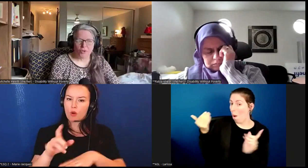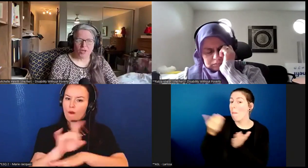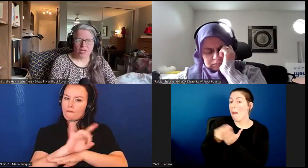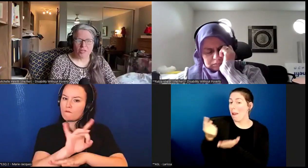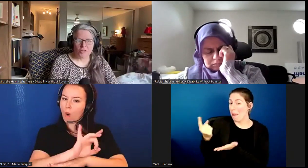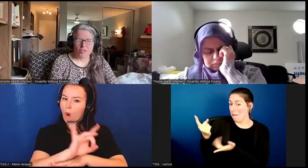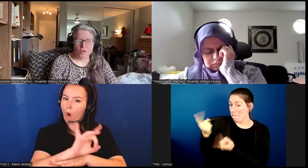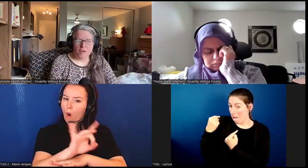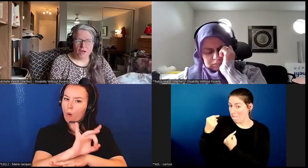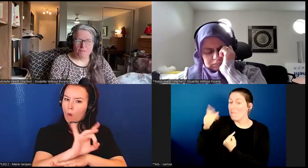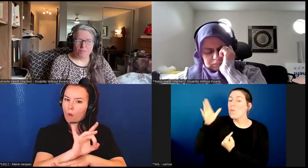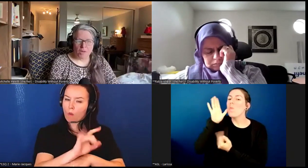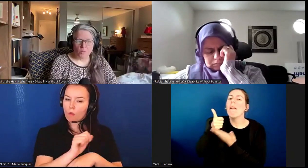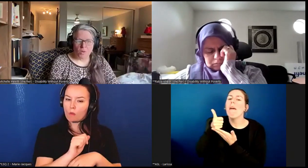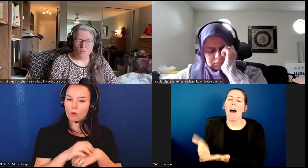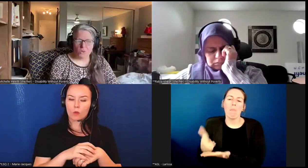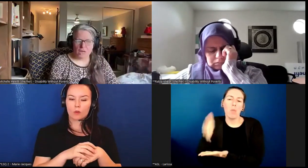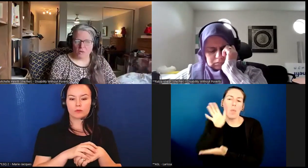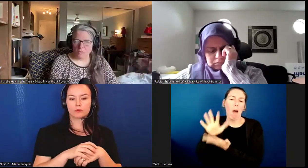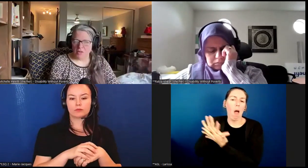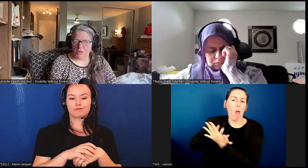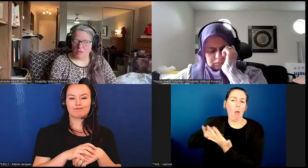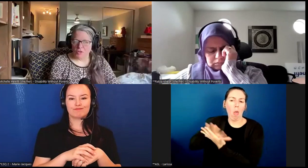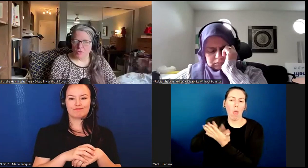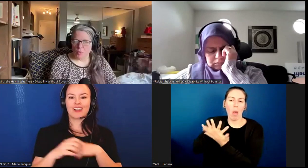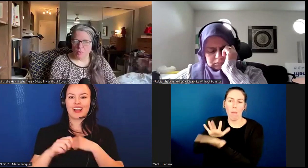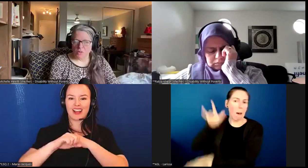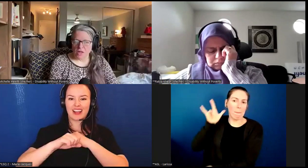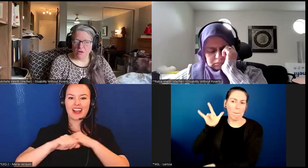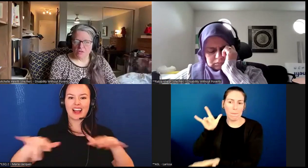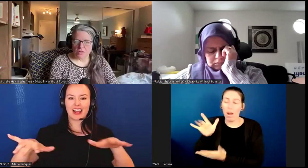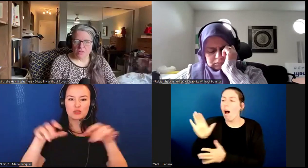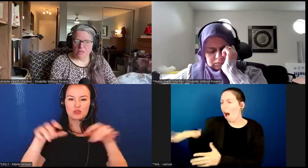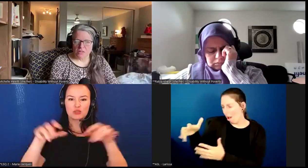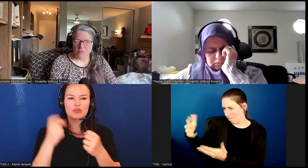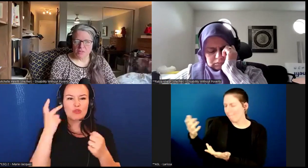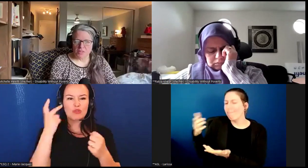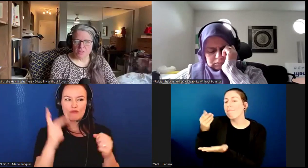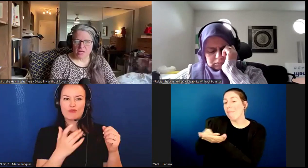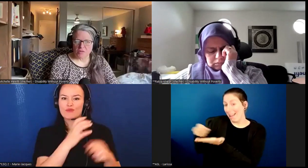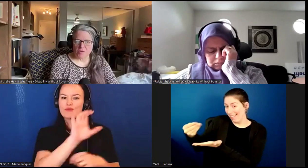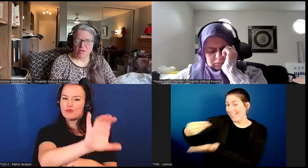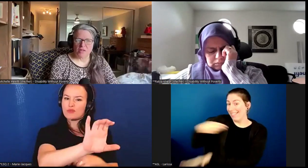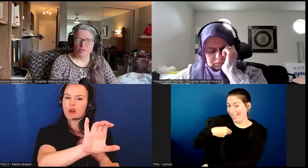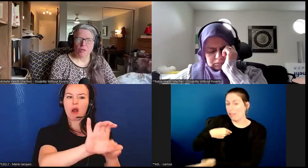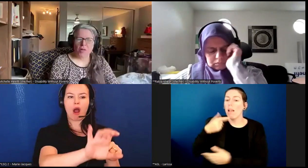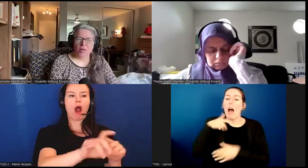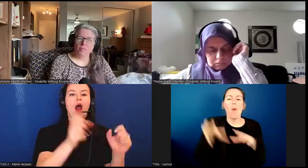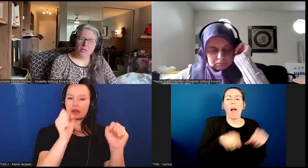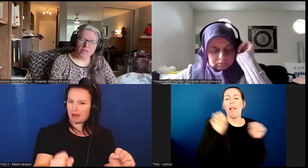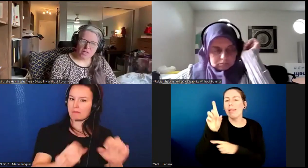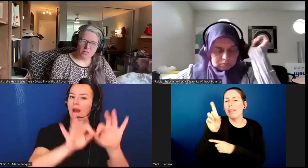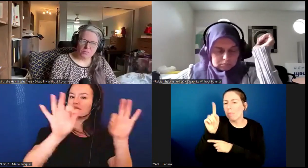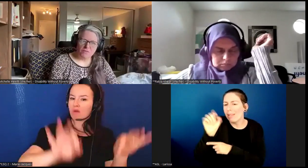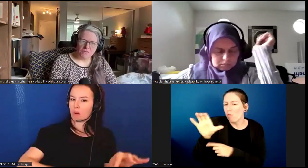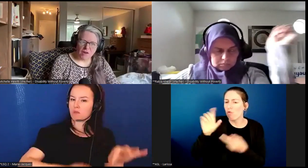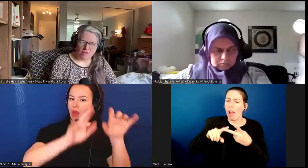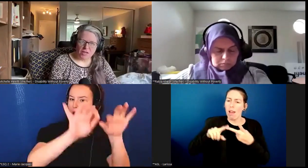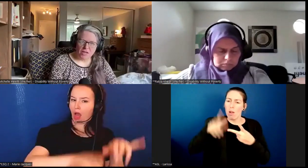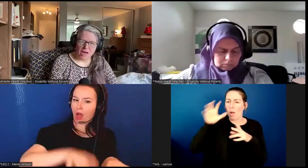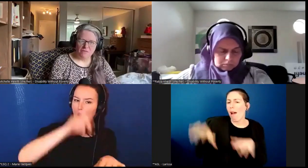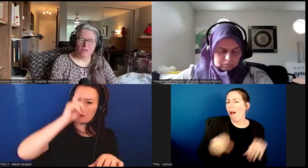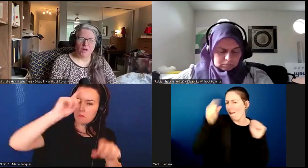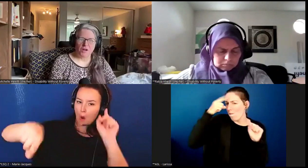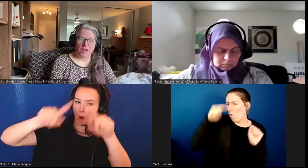of money, and we will get your medical done, and we will get your disability tax credit done. Please be